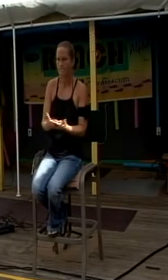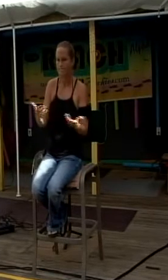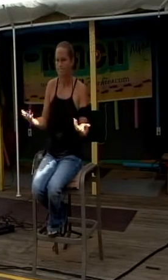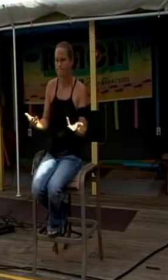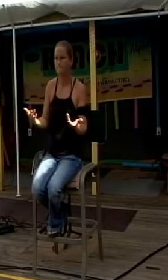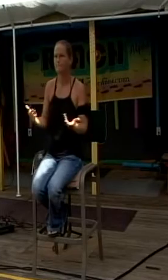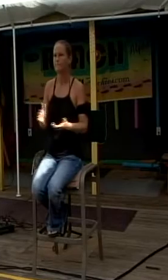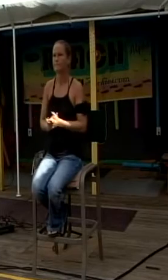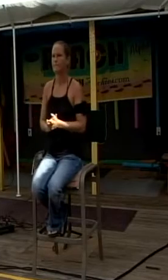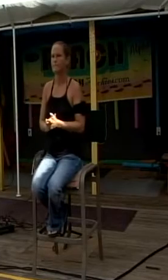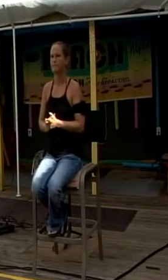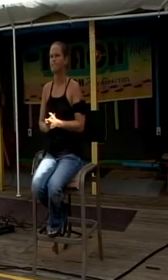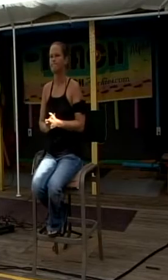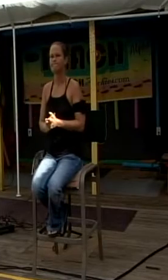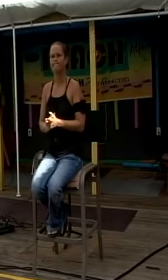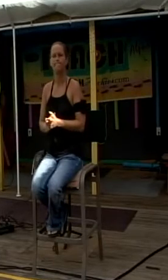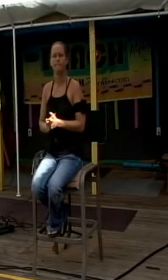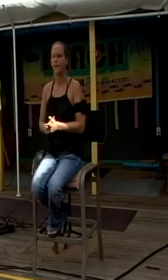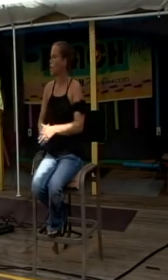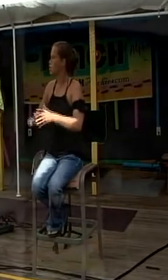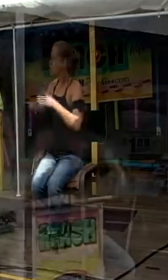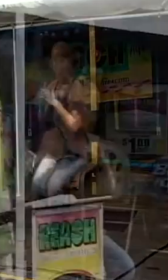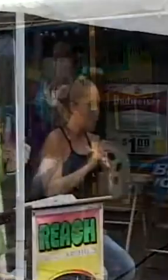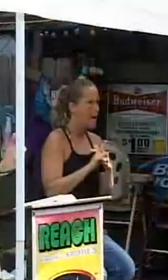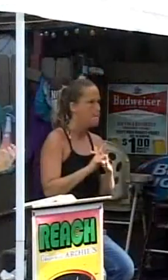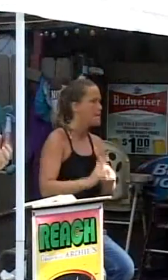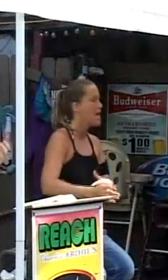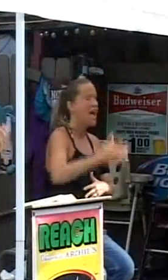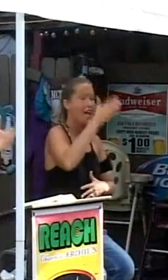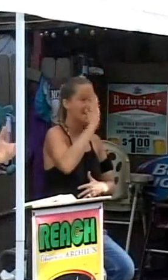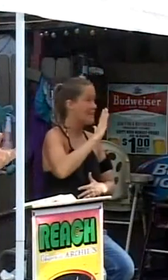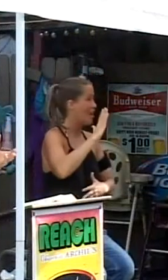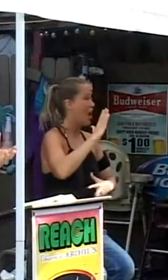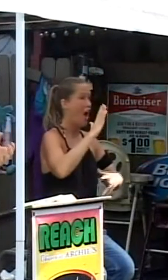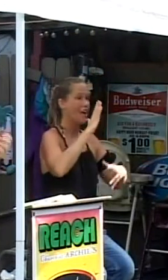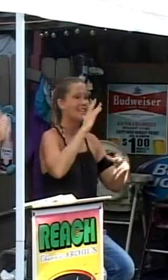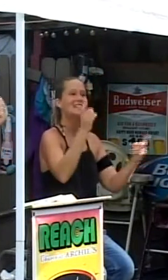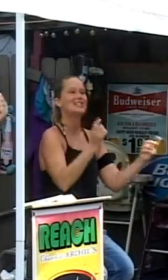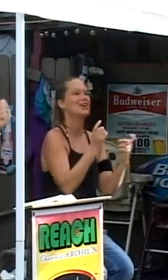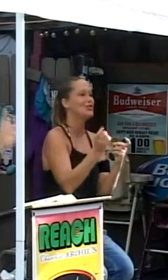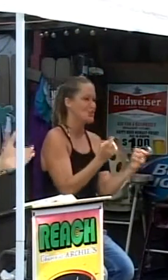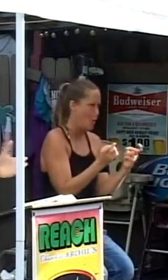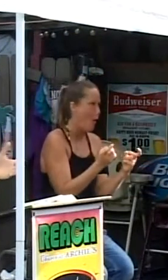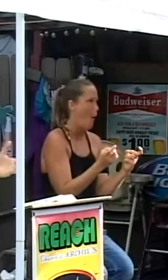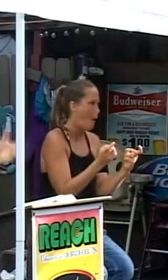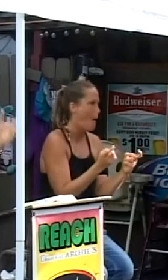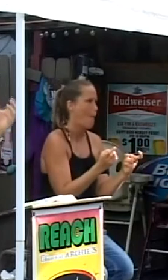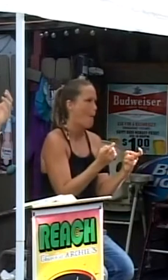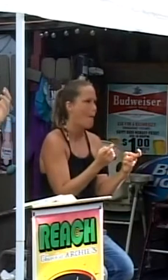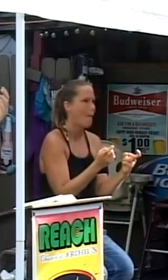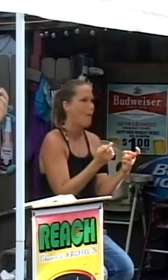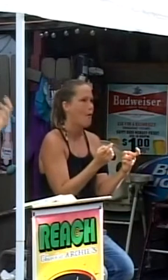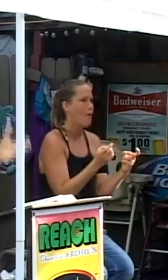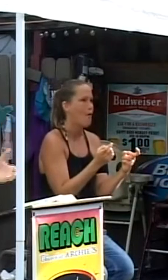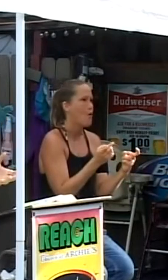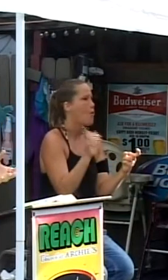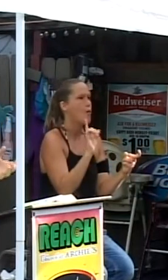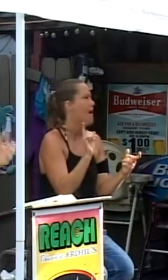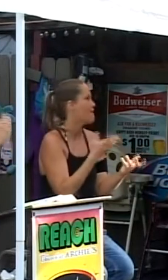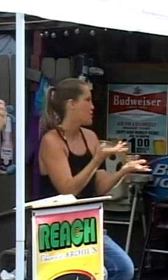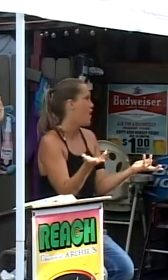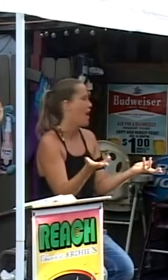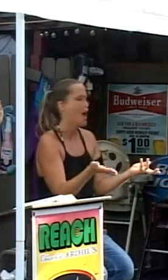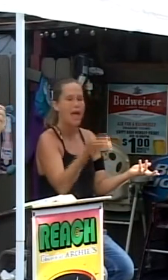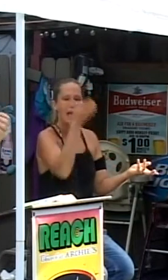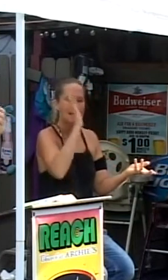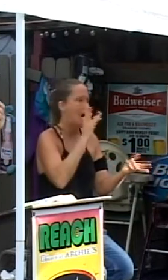show up. God's got you. Whatever you're doing, wherever you are, just show up because God's got